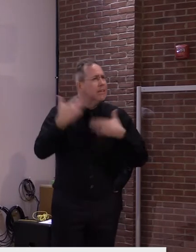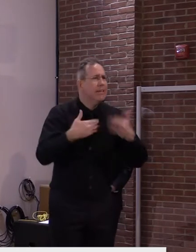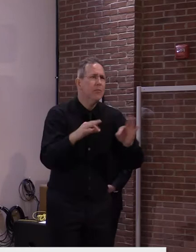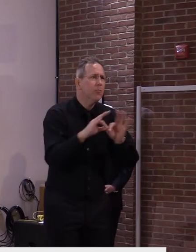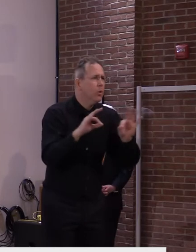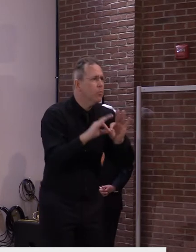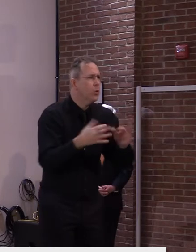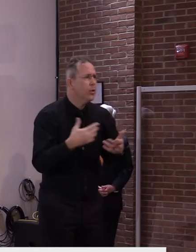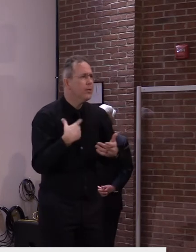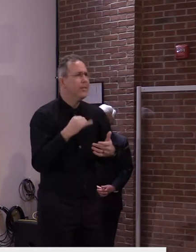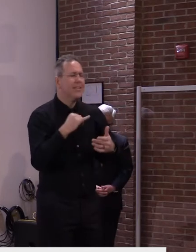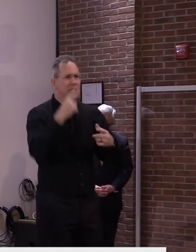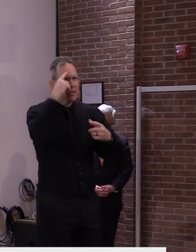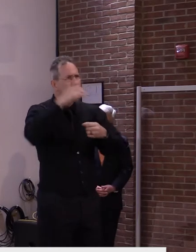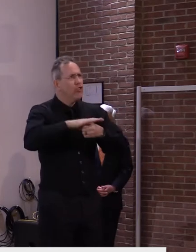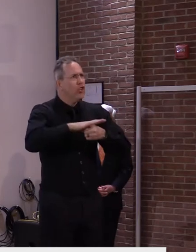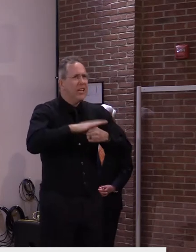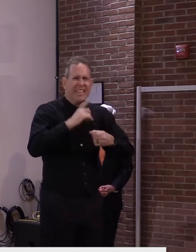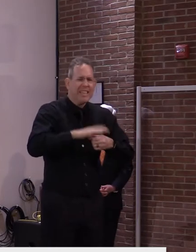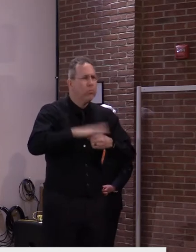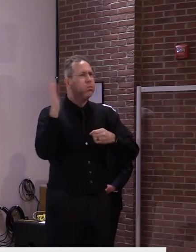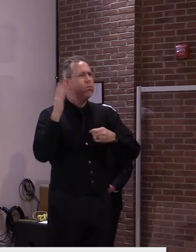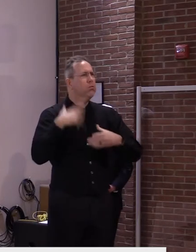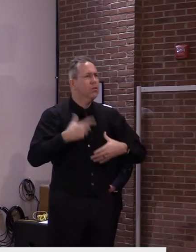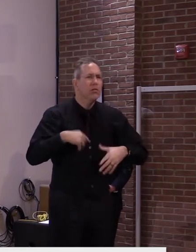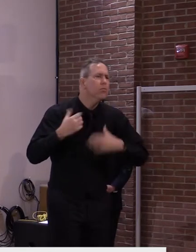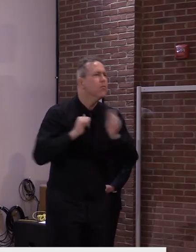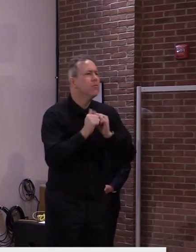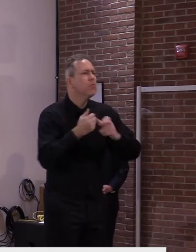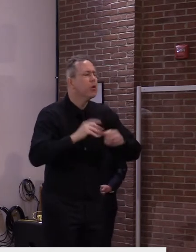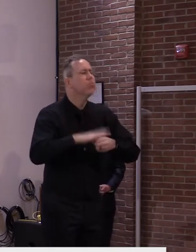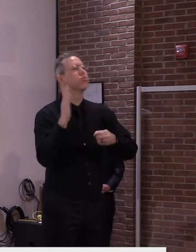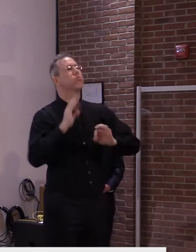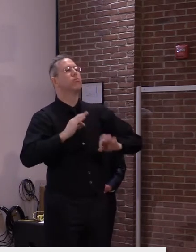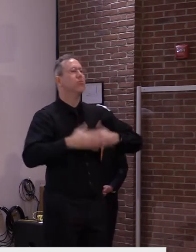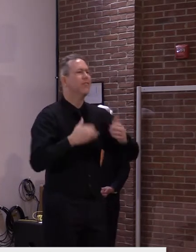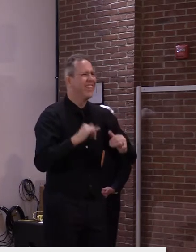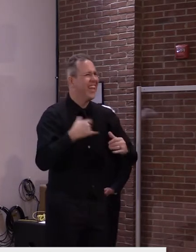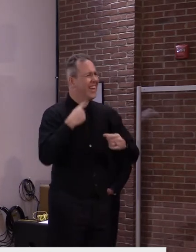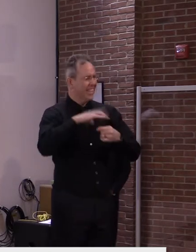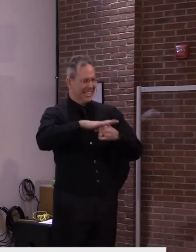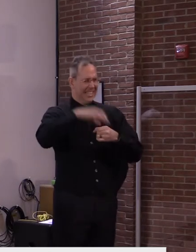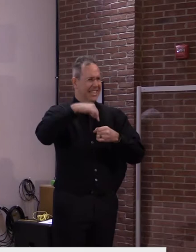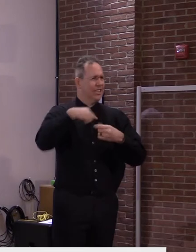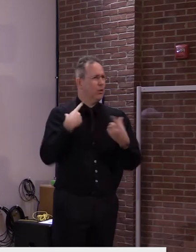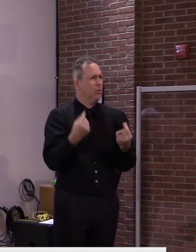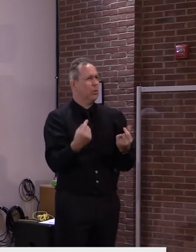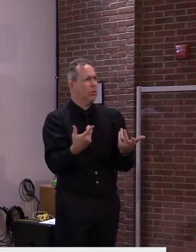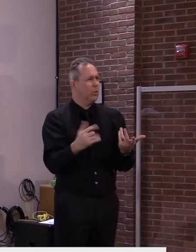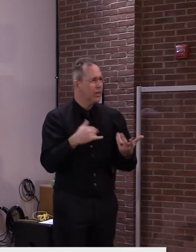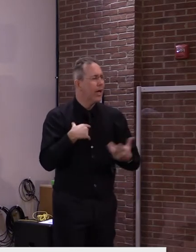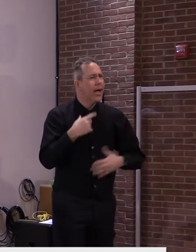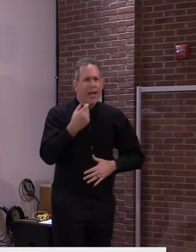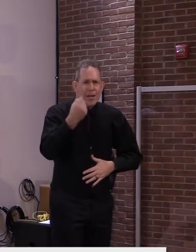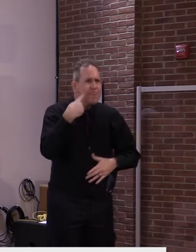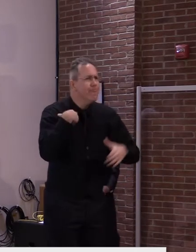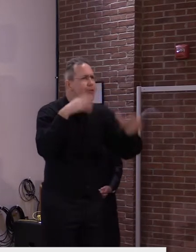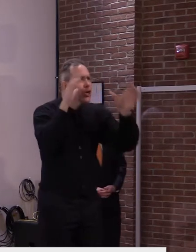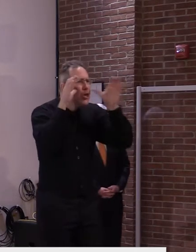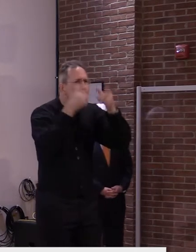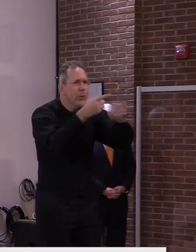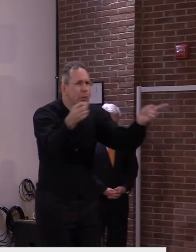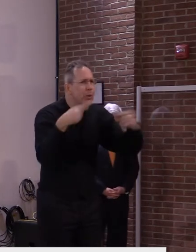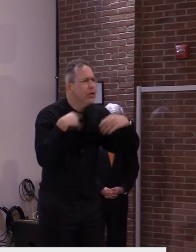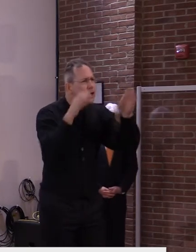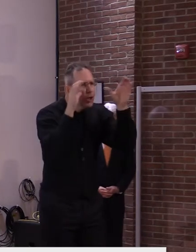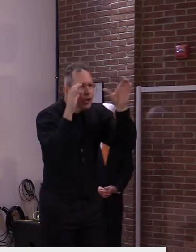they're missing. And I just want people to know, we hear your voices, and we empathize tremendously, and we recognize how